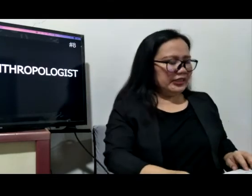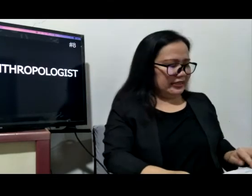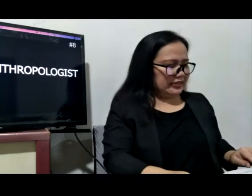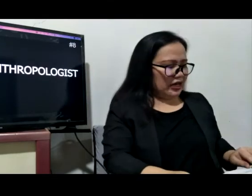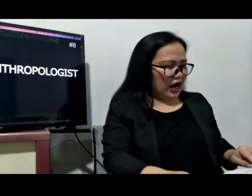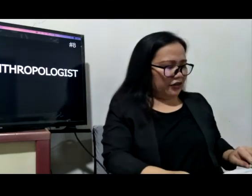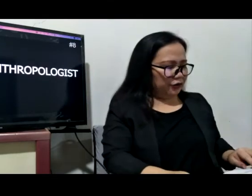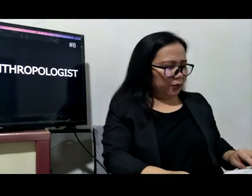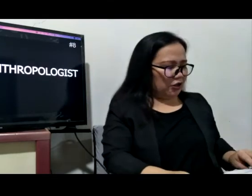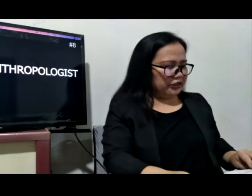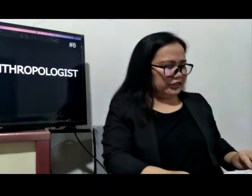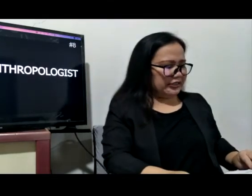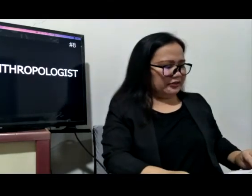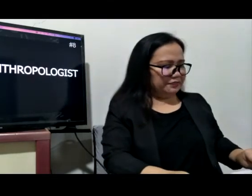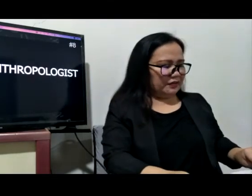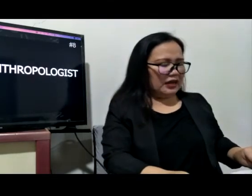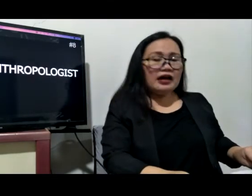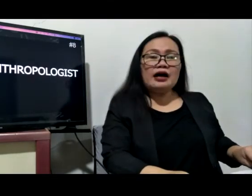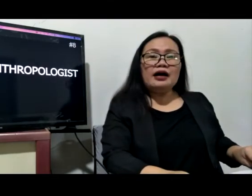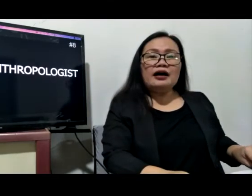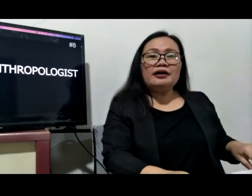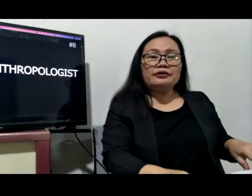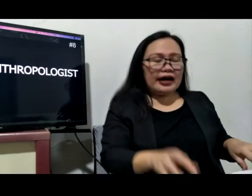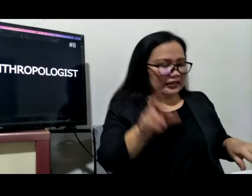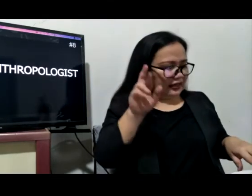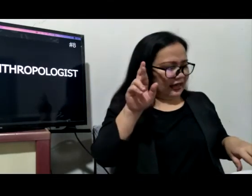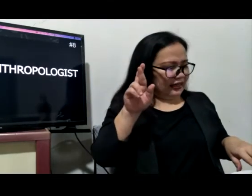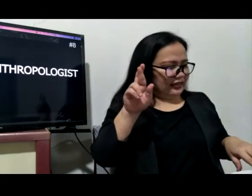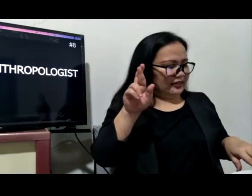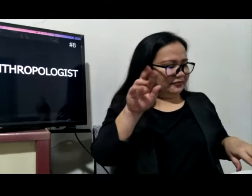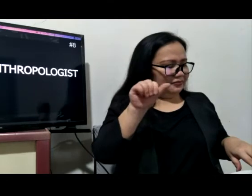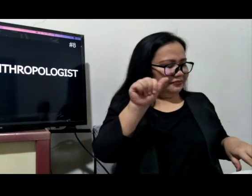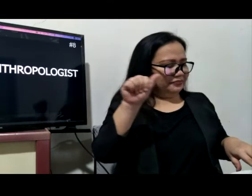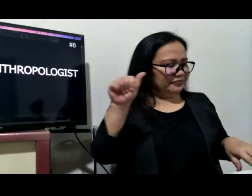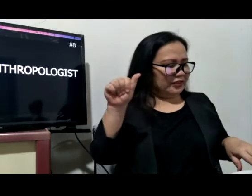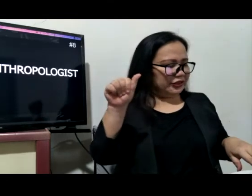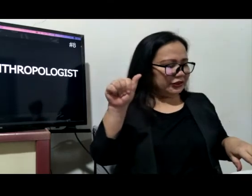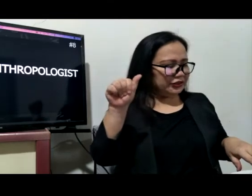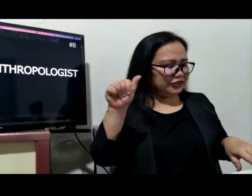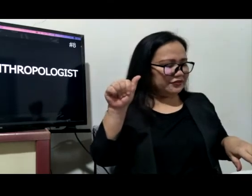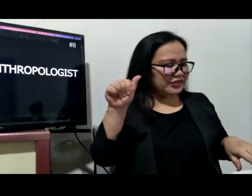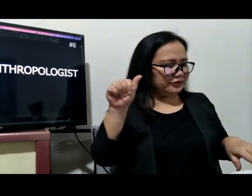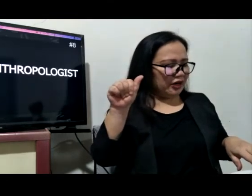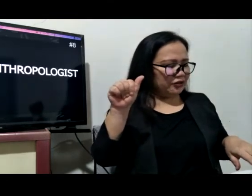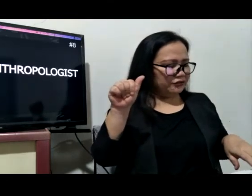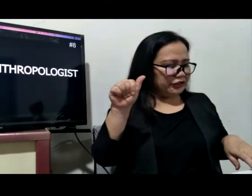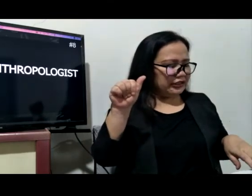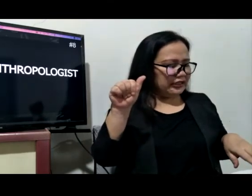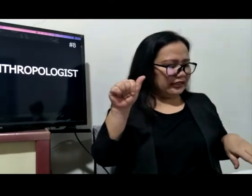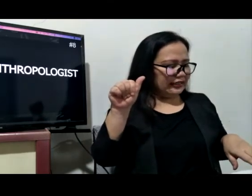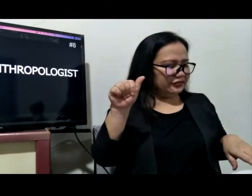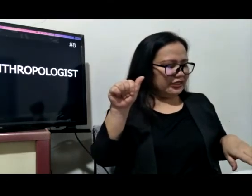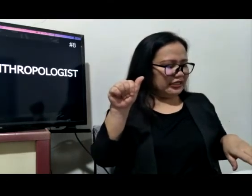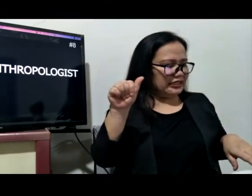is anthropologist. Right A curves around vertical left